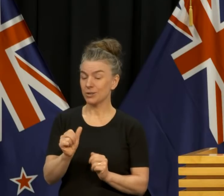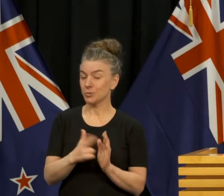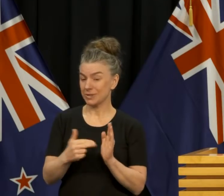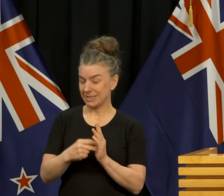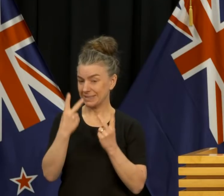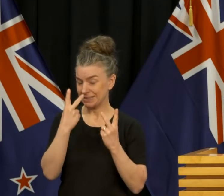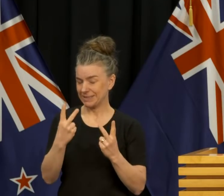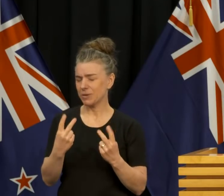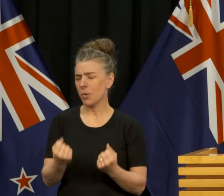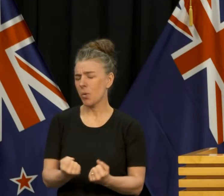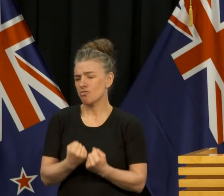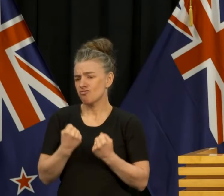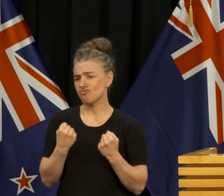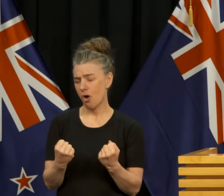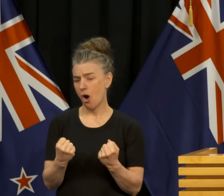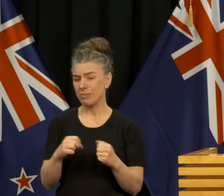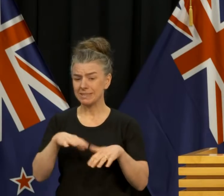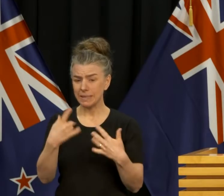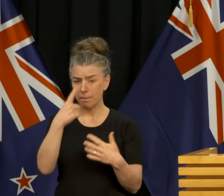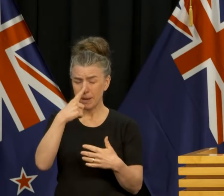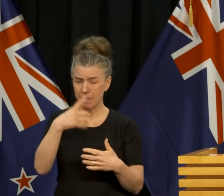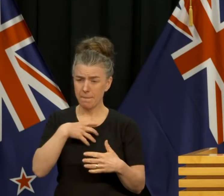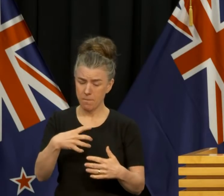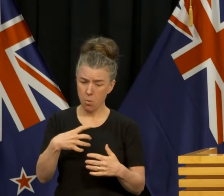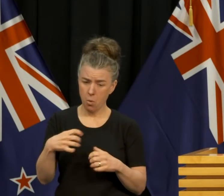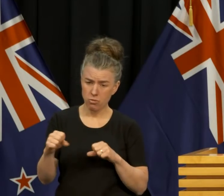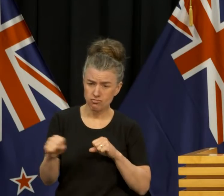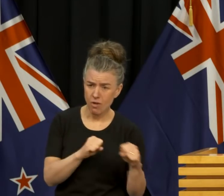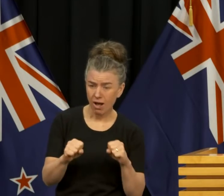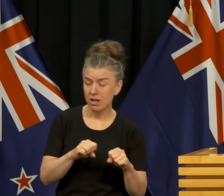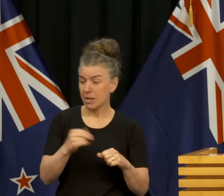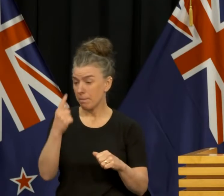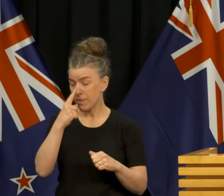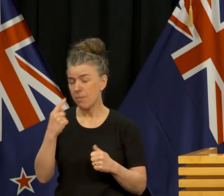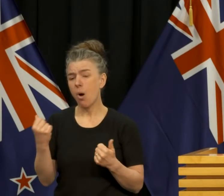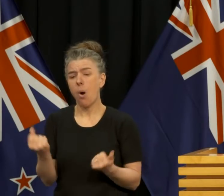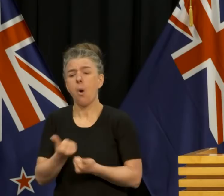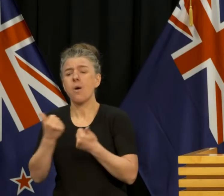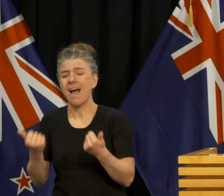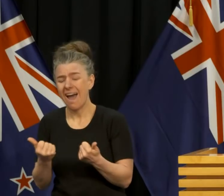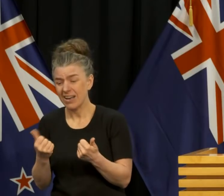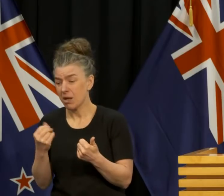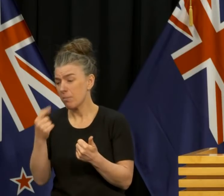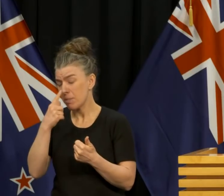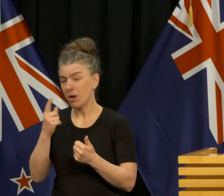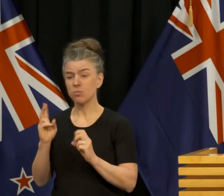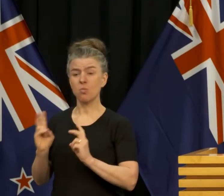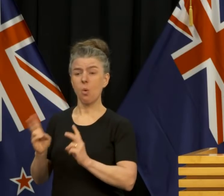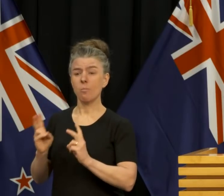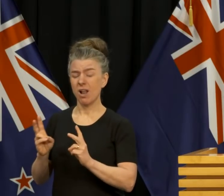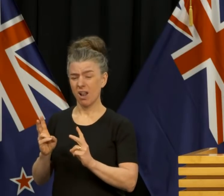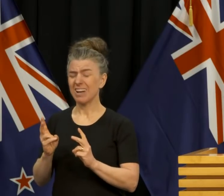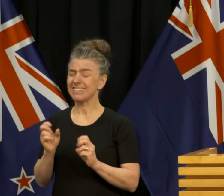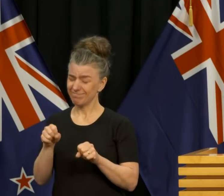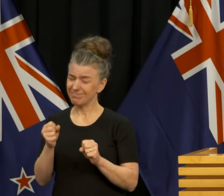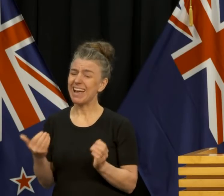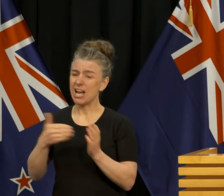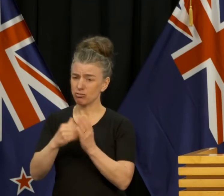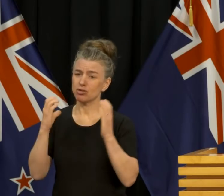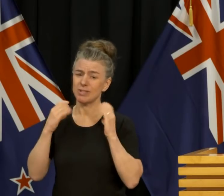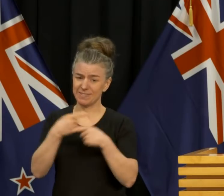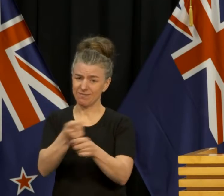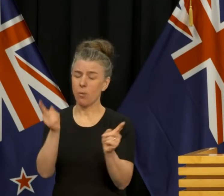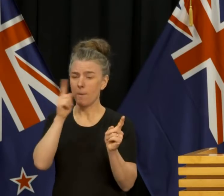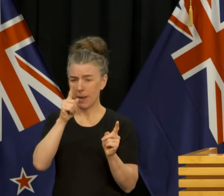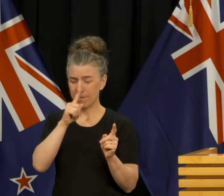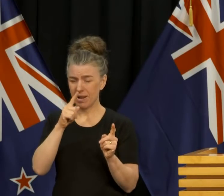than for others. And so for those where, it's added some additional mental health issues, then we want to be able